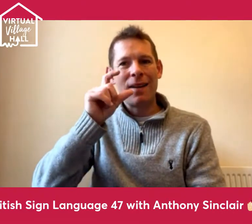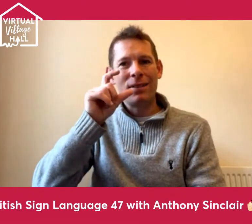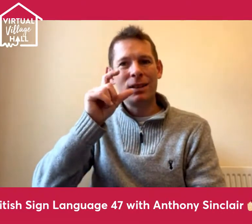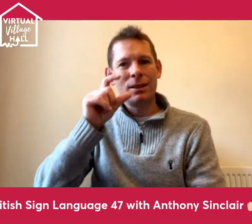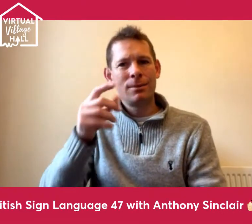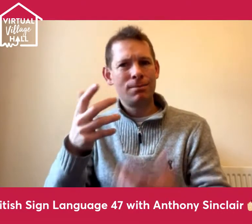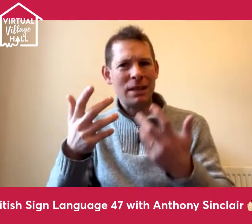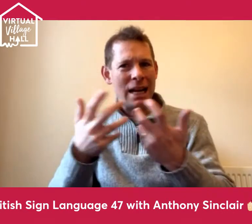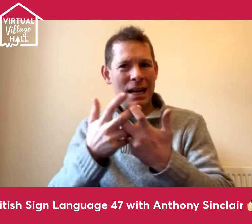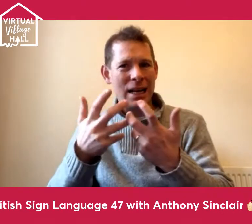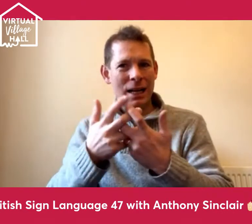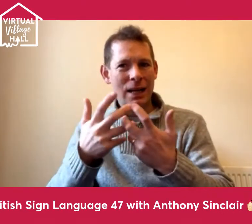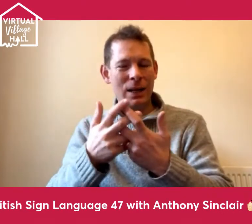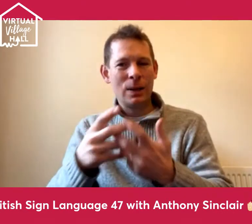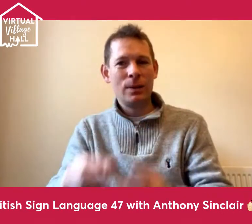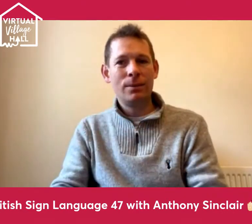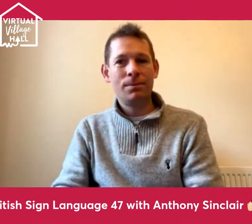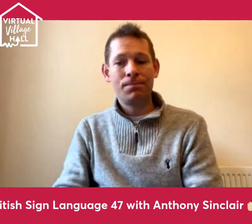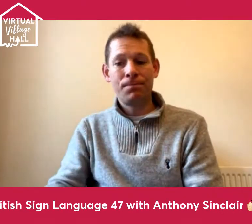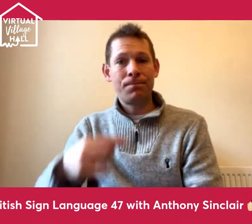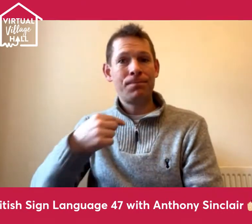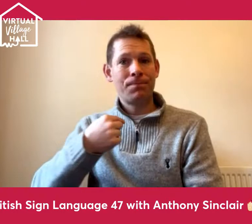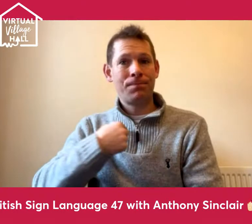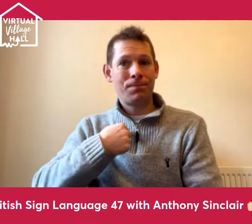So you go to the cafe. How?